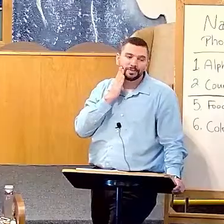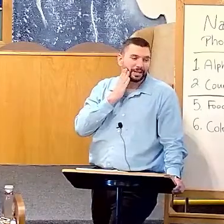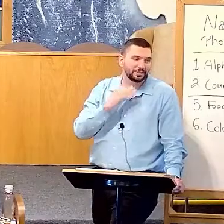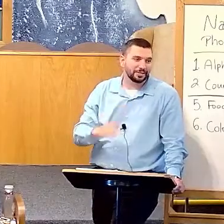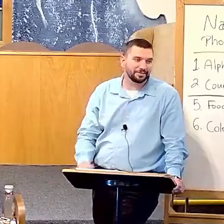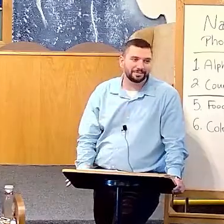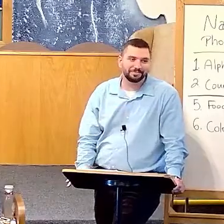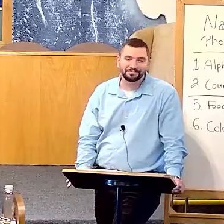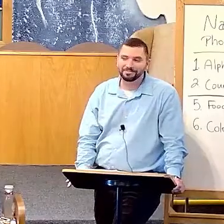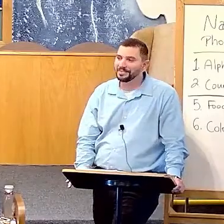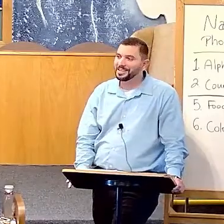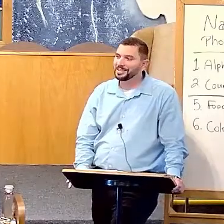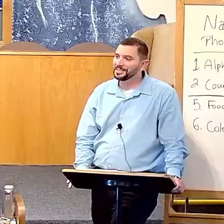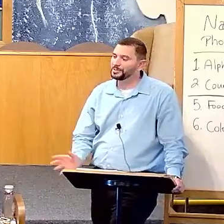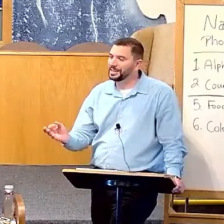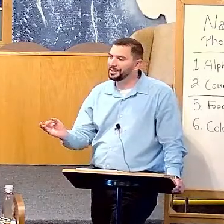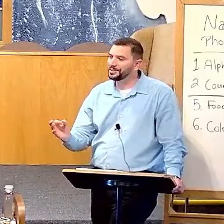yourself because mosquitoes.